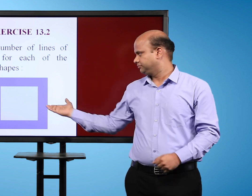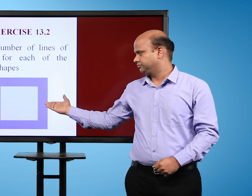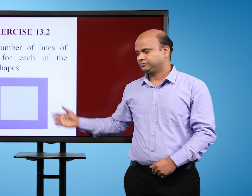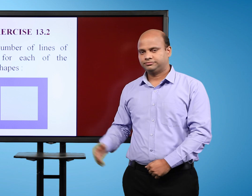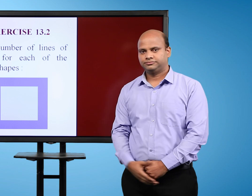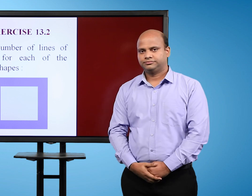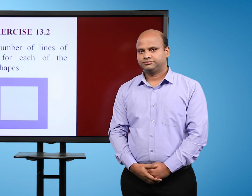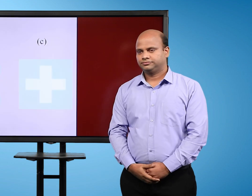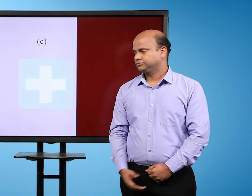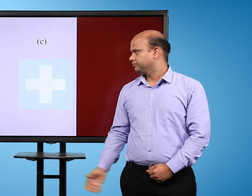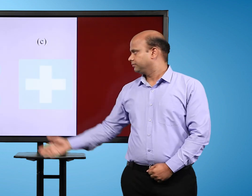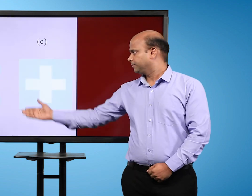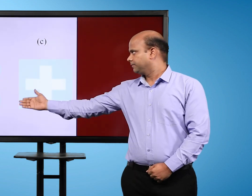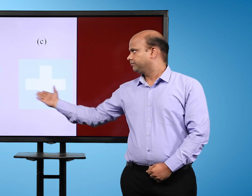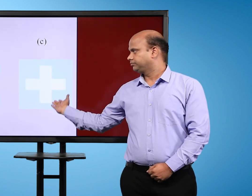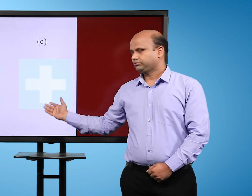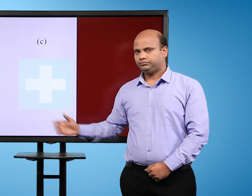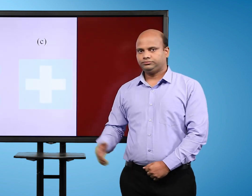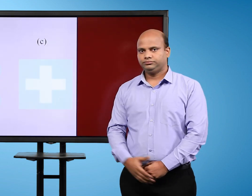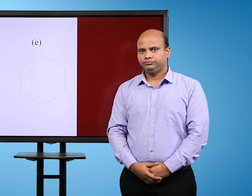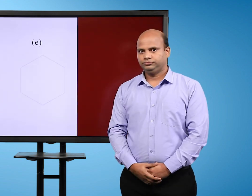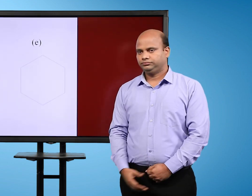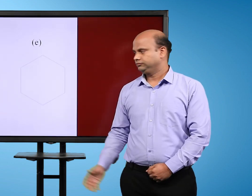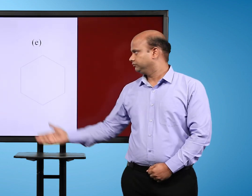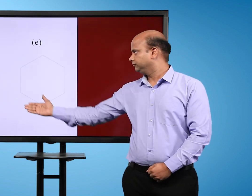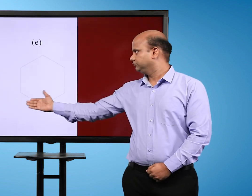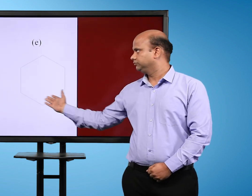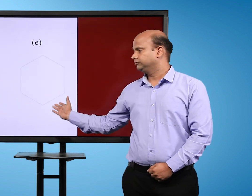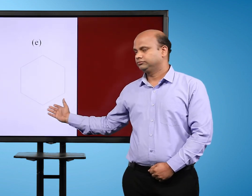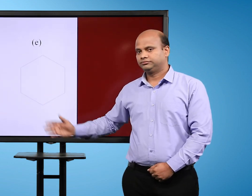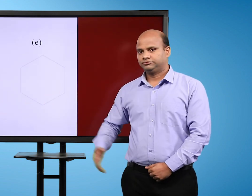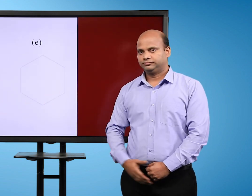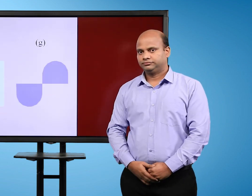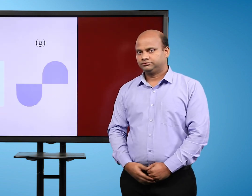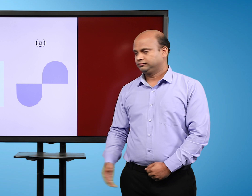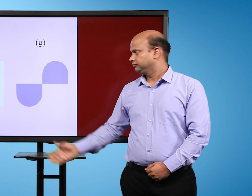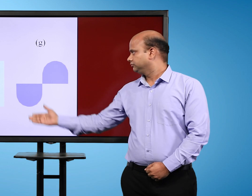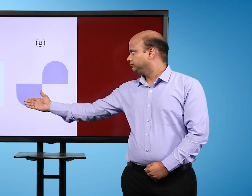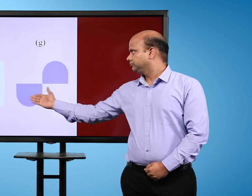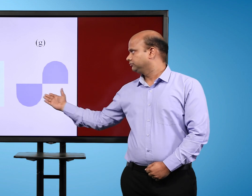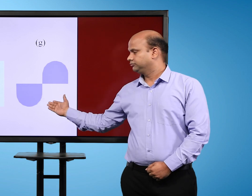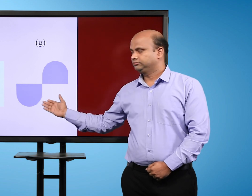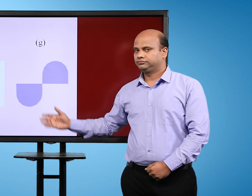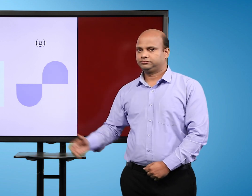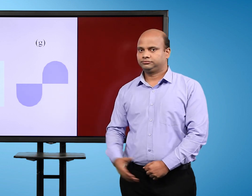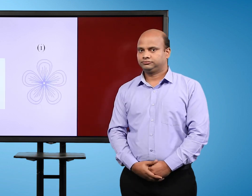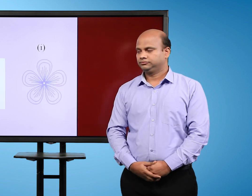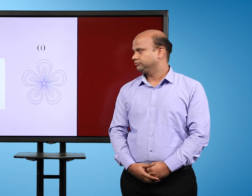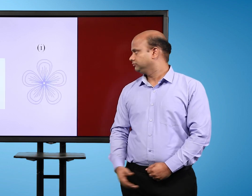A, B, C, D, E, F, G, H,